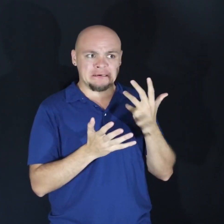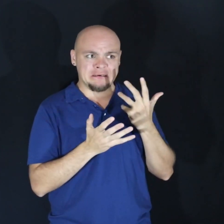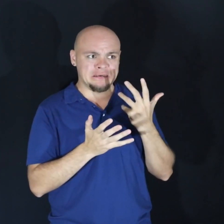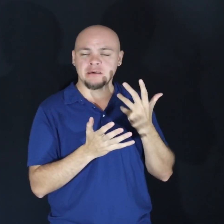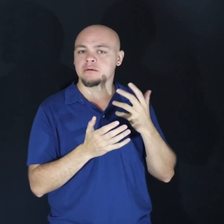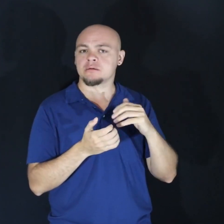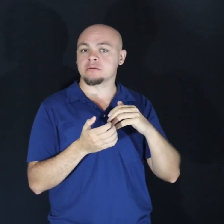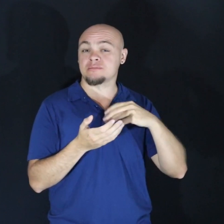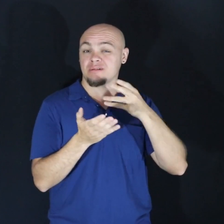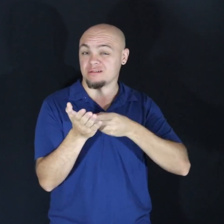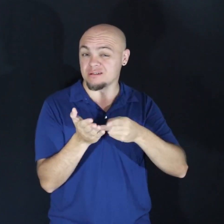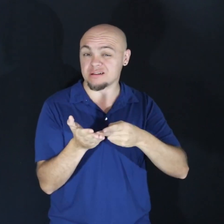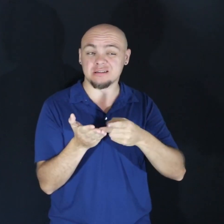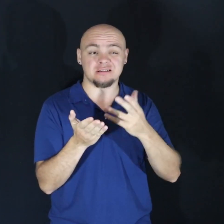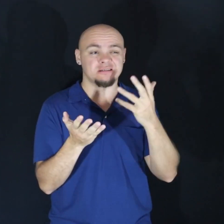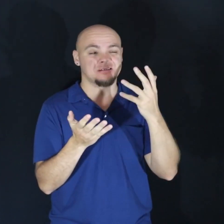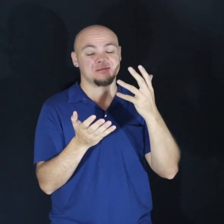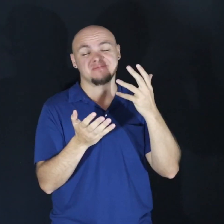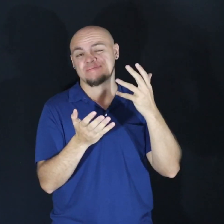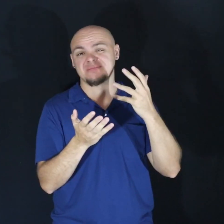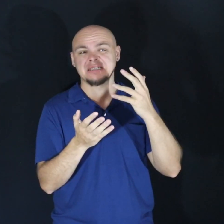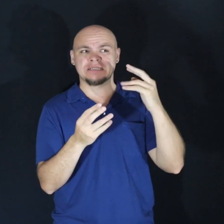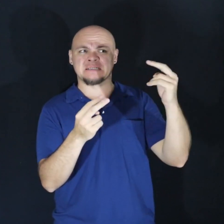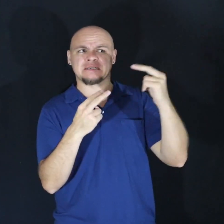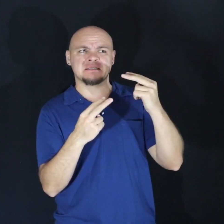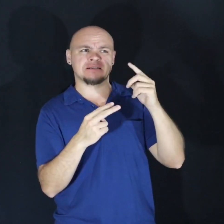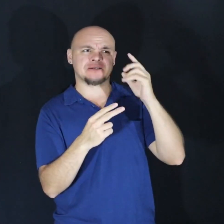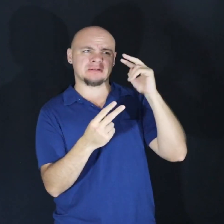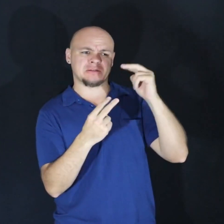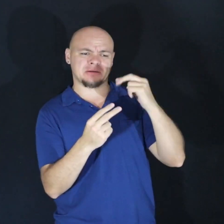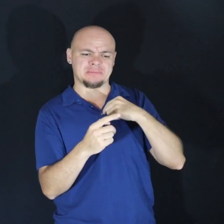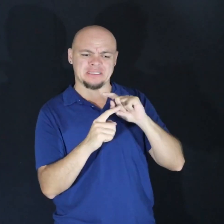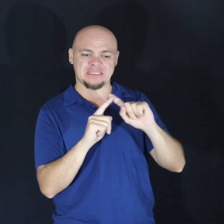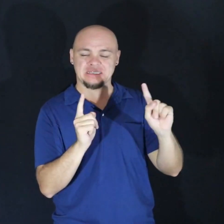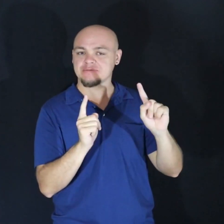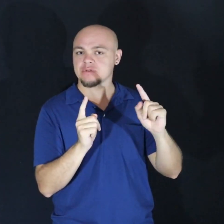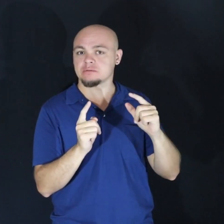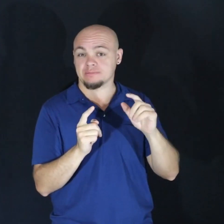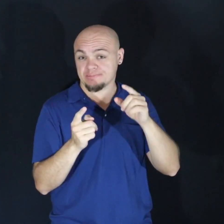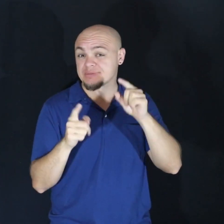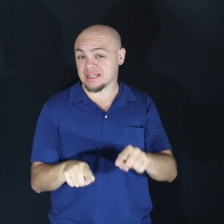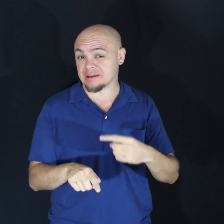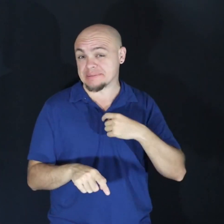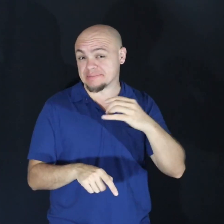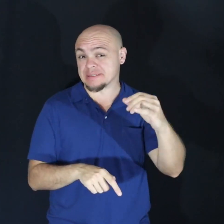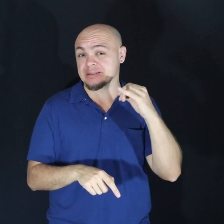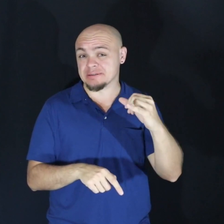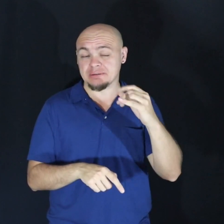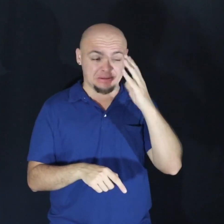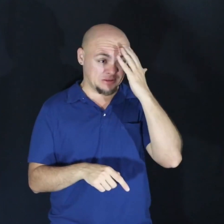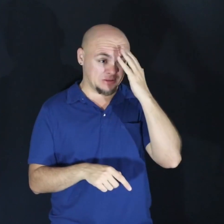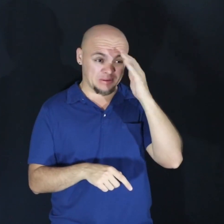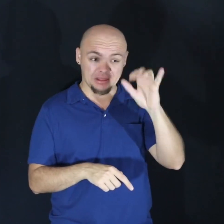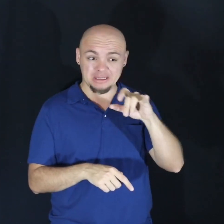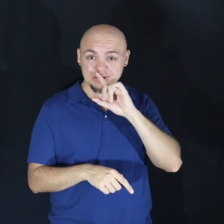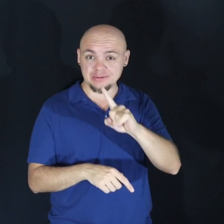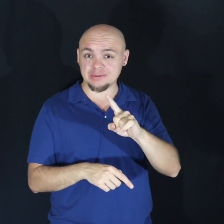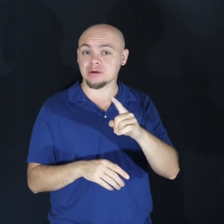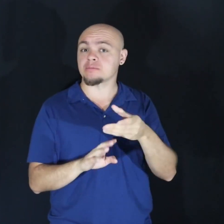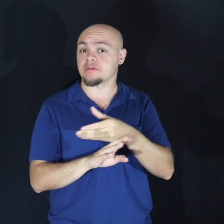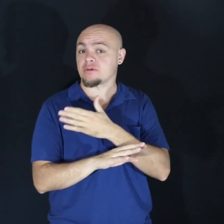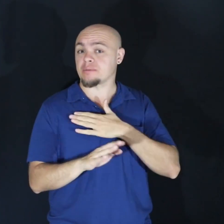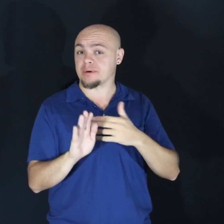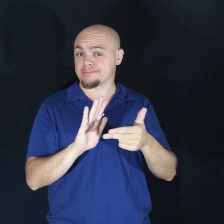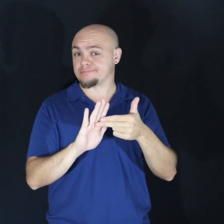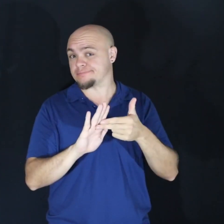the truth because they get treated differently because of it. And I know that's true because the same thing happened to me. Before I got the official diagnosis